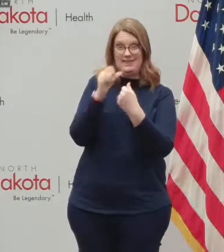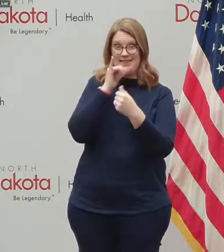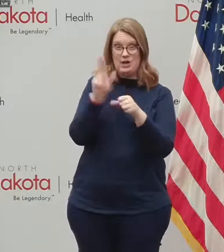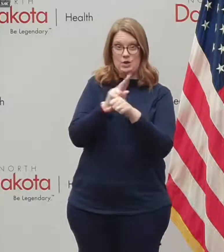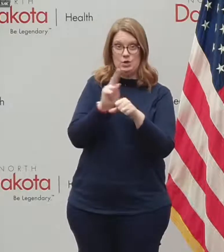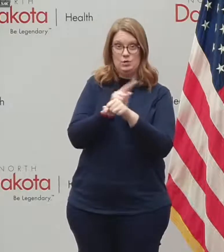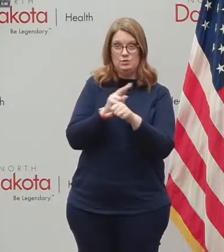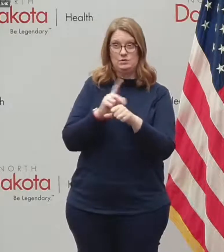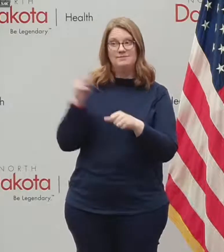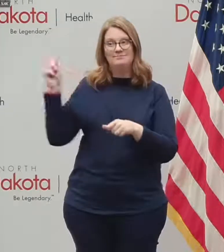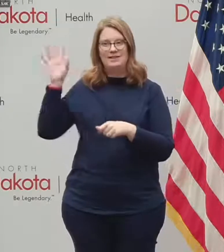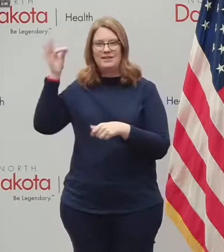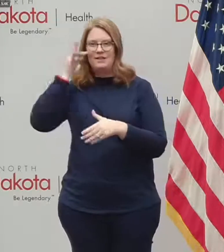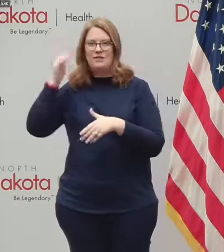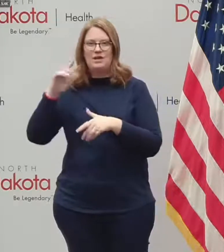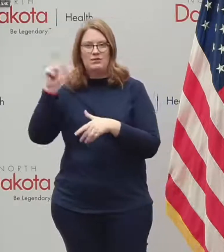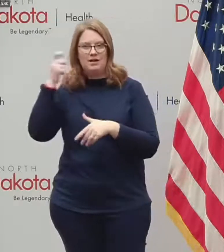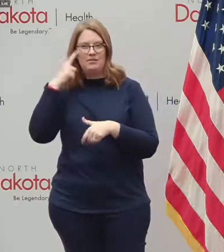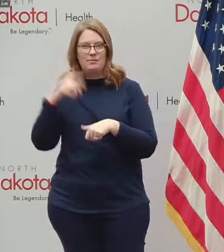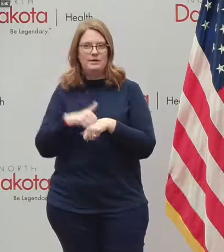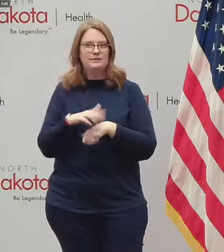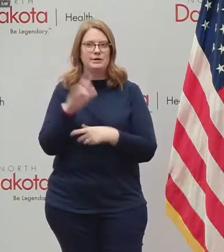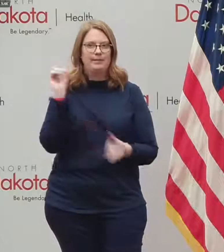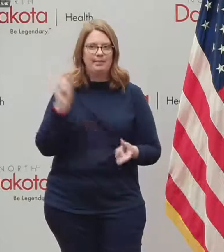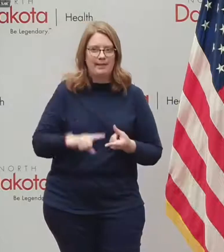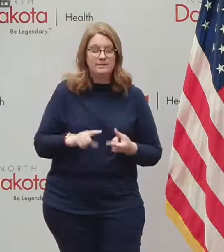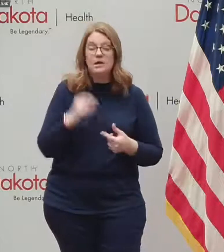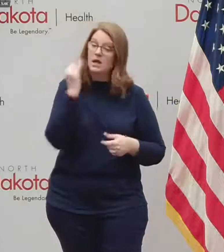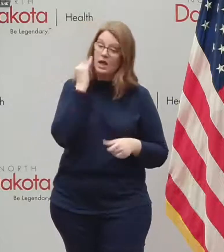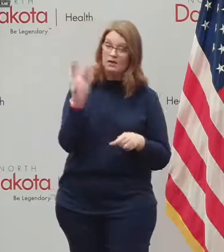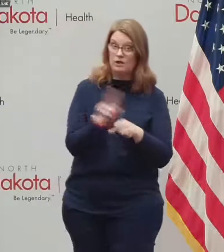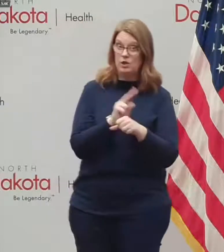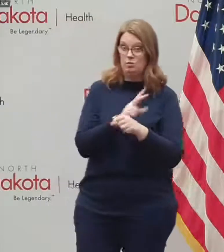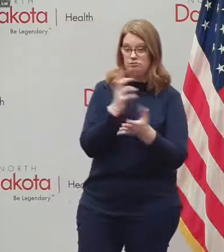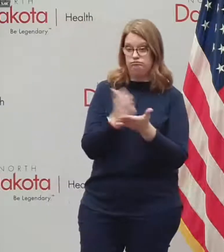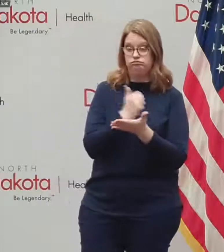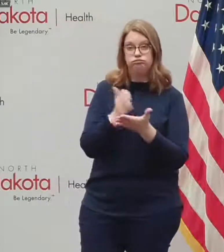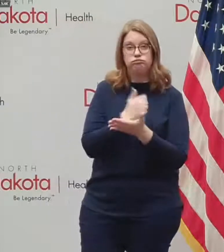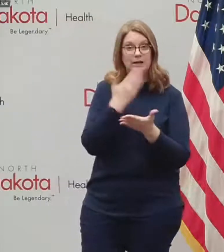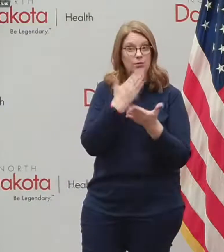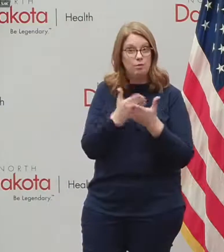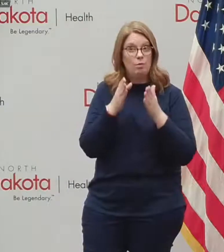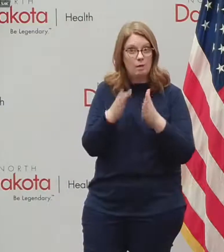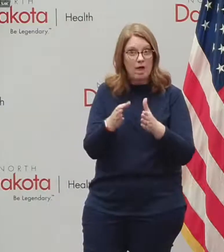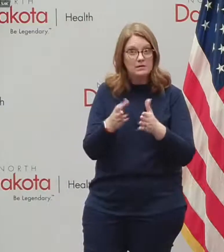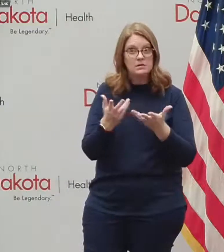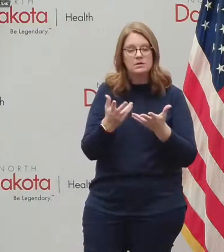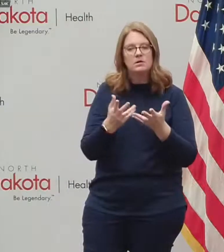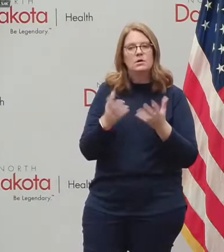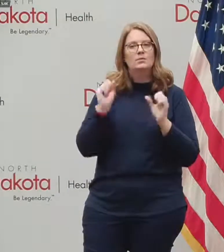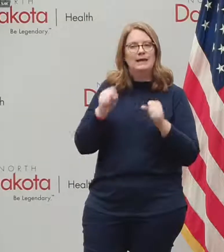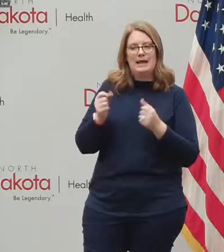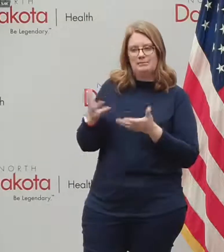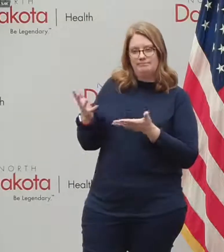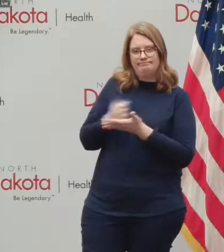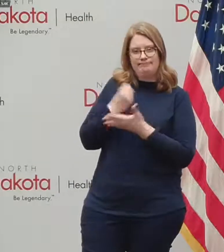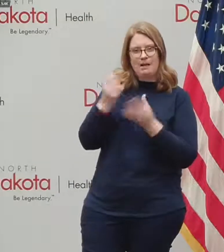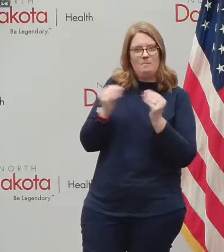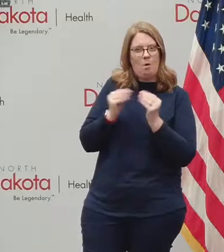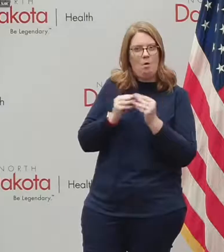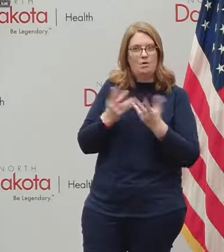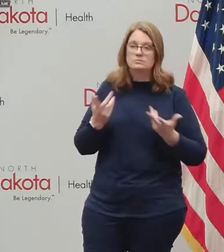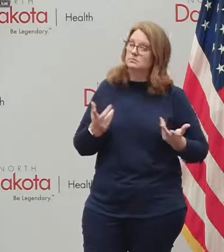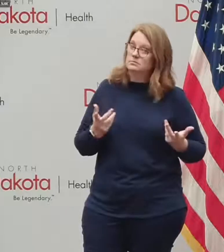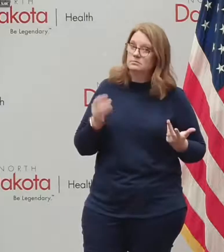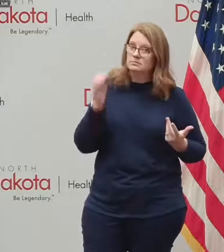will ship us less. If we use them to help in these strategic ways, we can get more. So the key for us is to follow